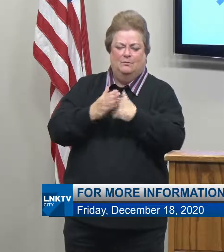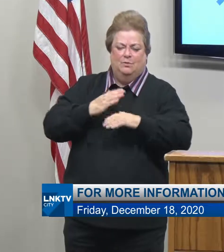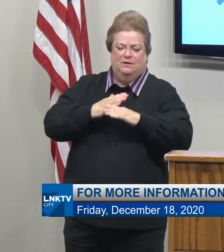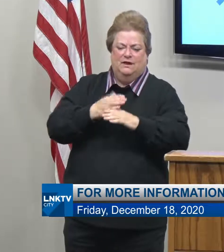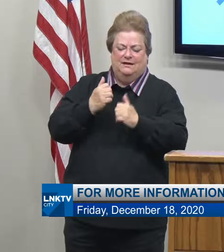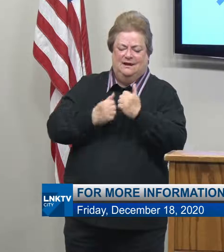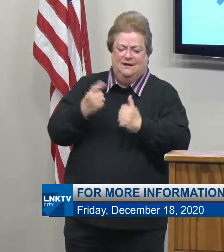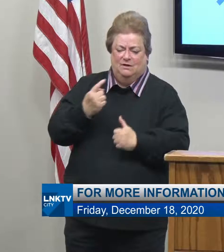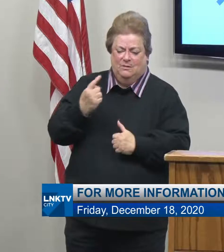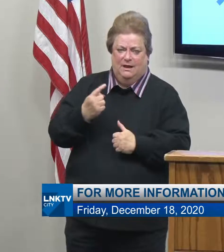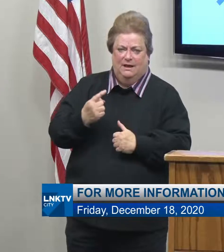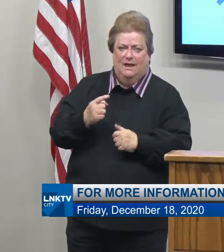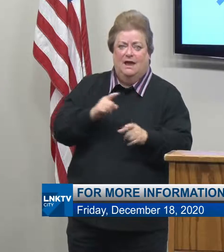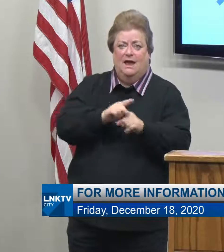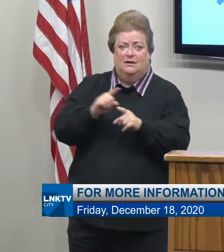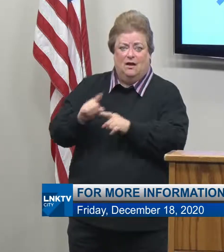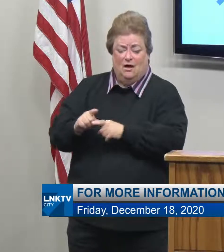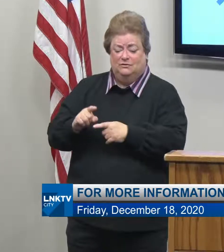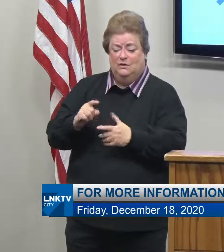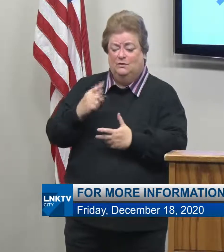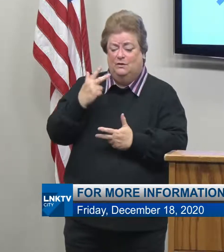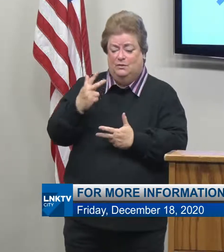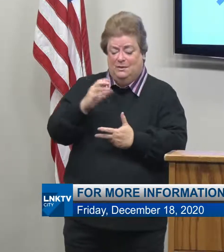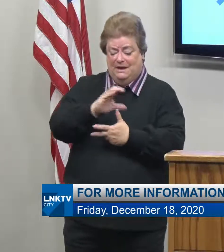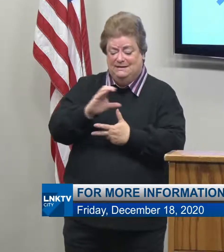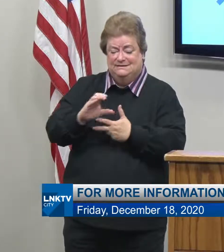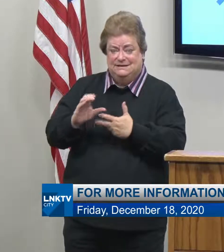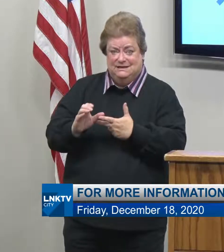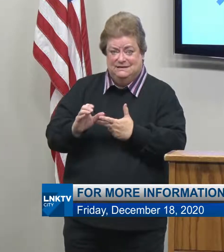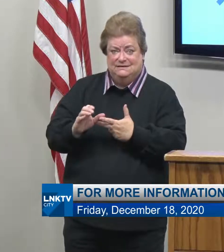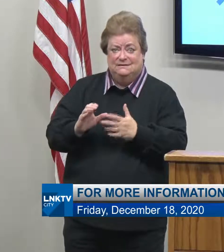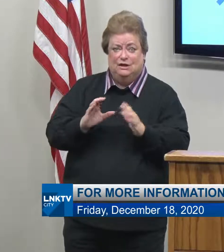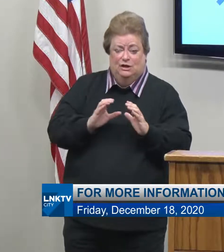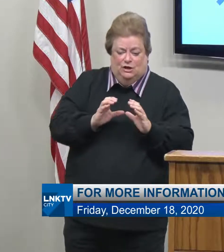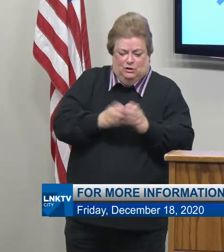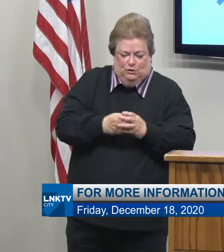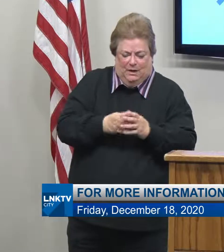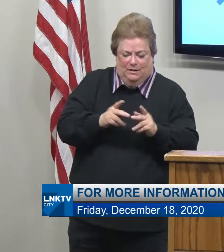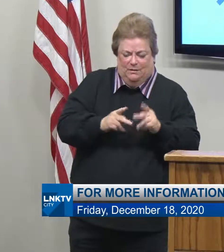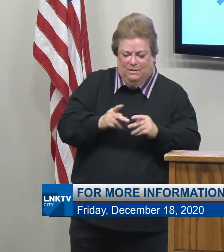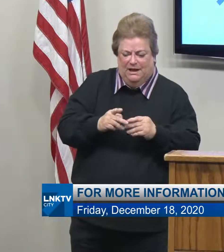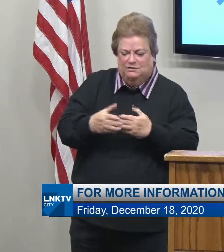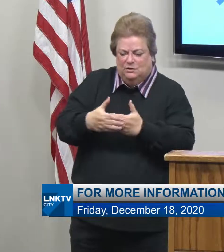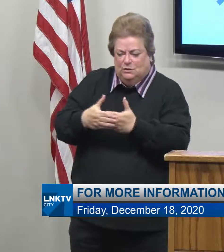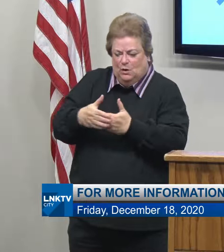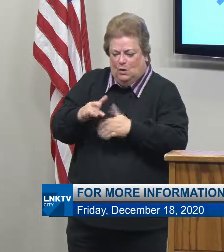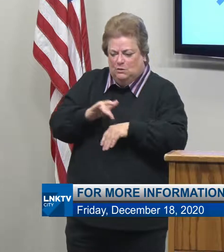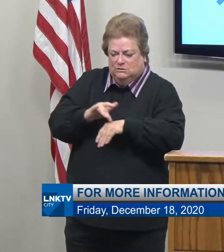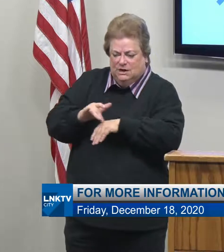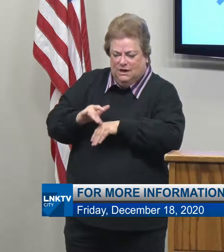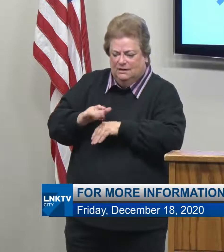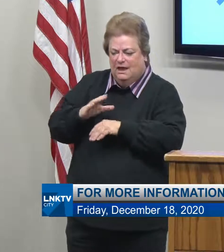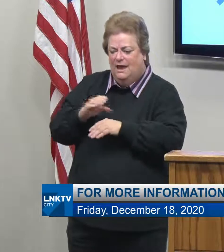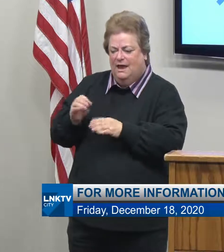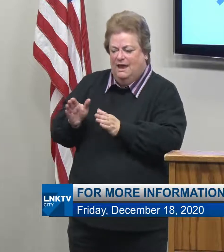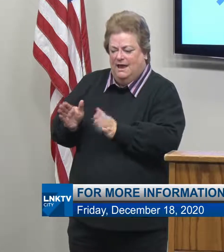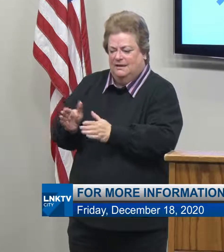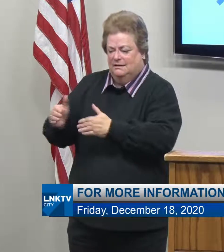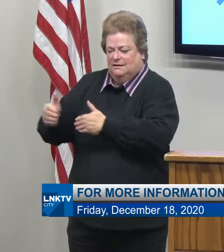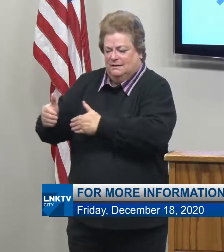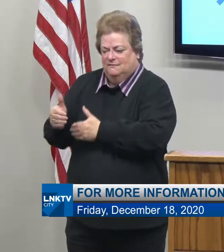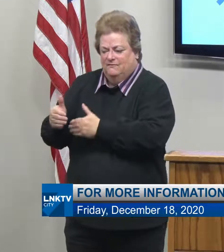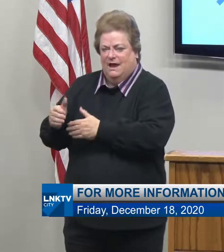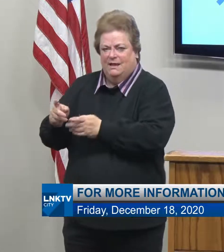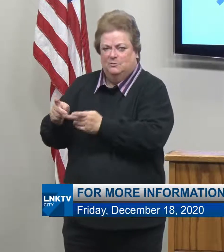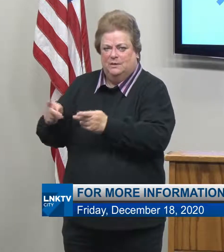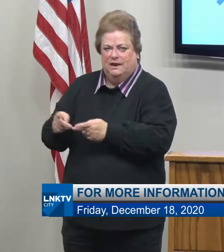everyone. So does avoiding the 3 C's: crowded places, close contact, and confined spaces.